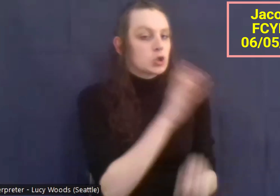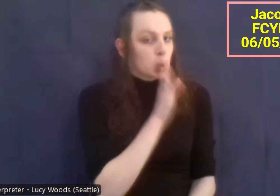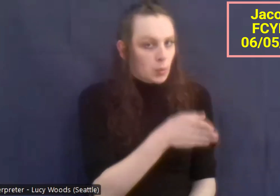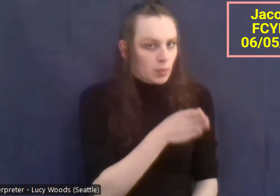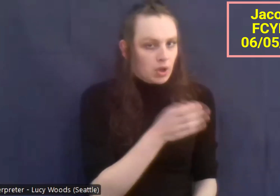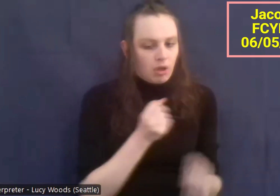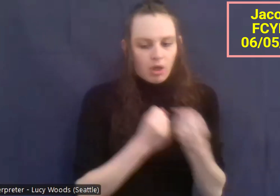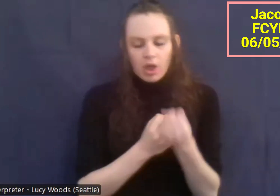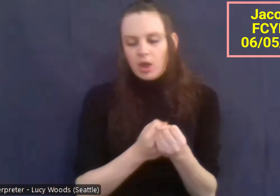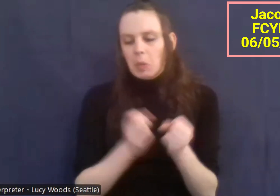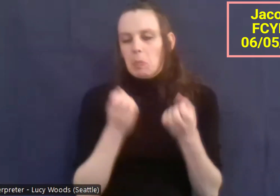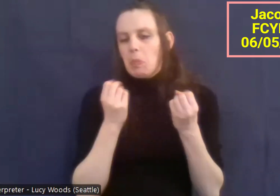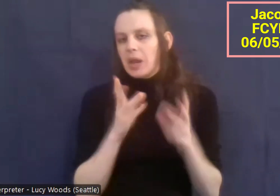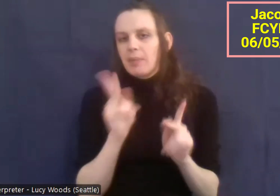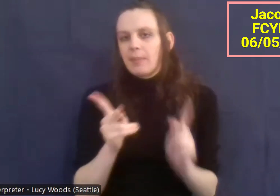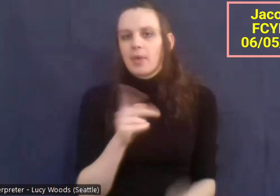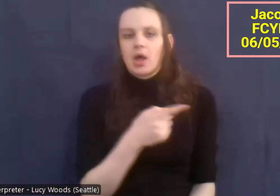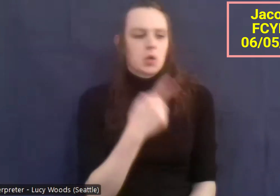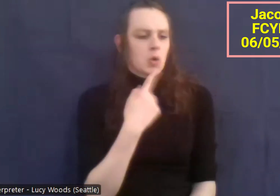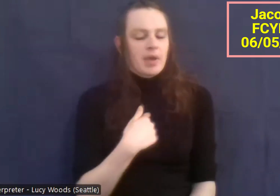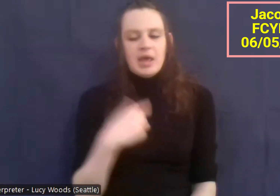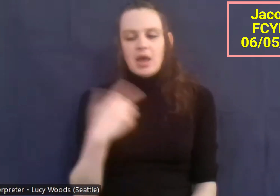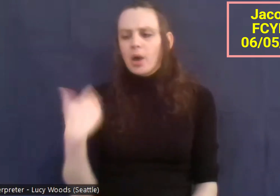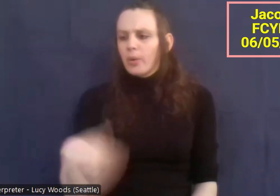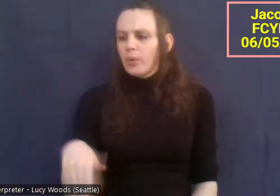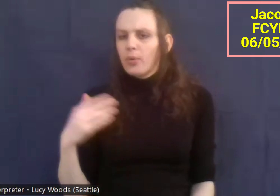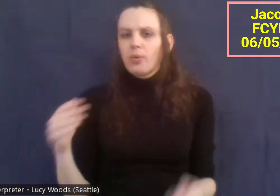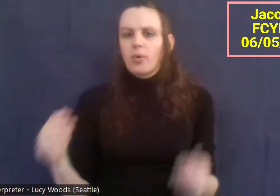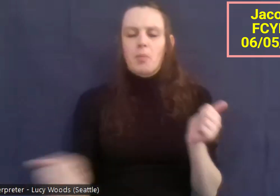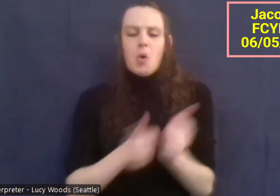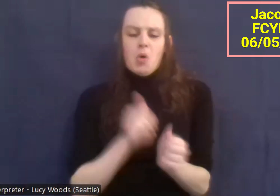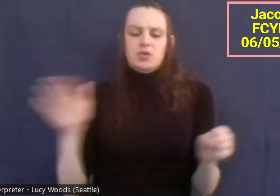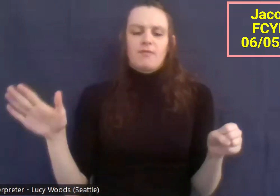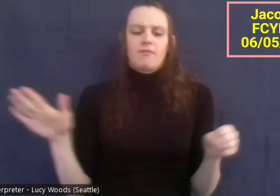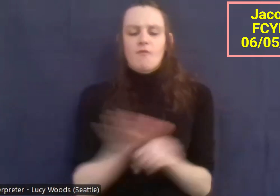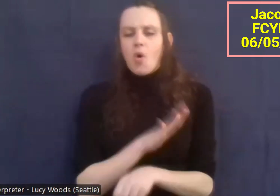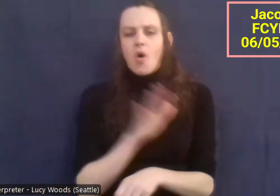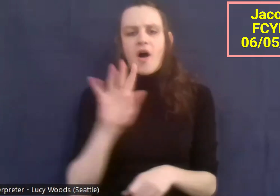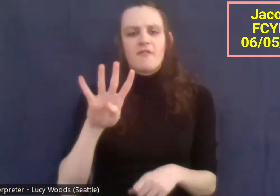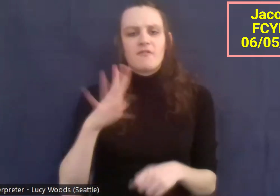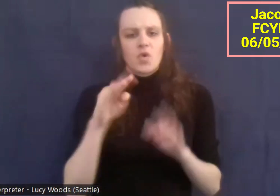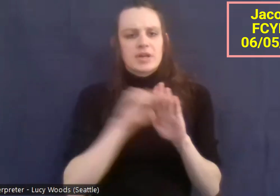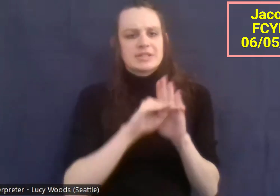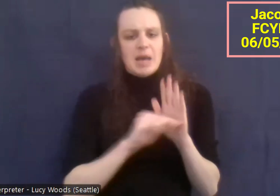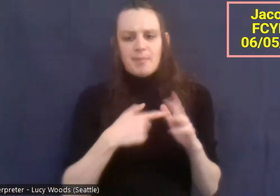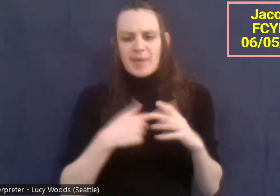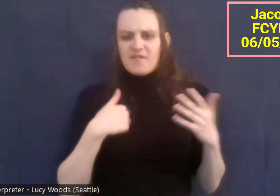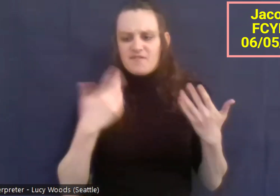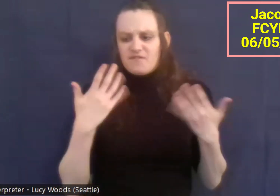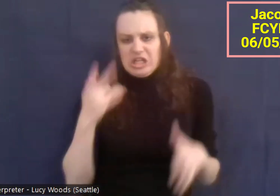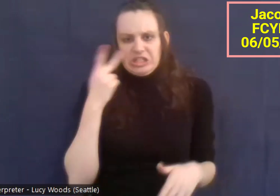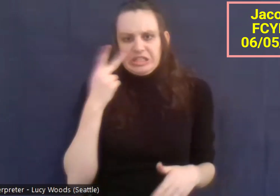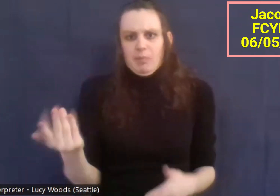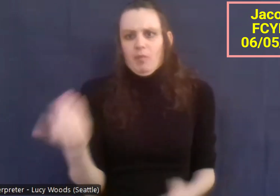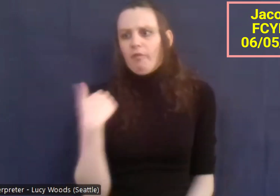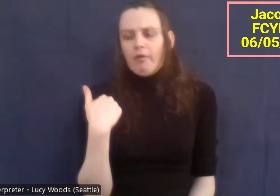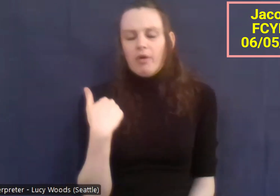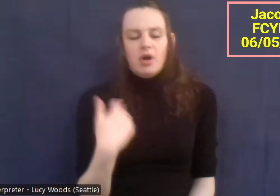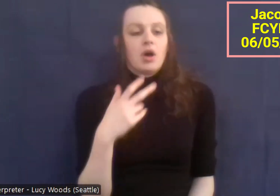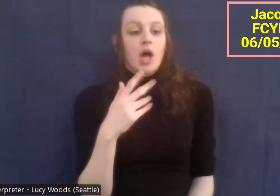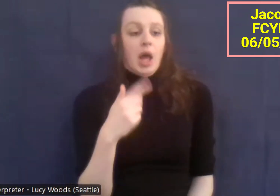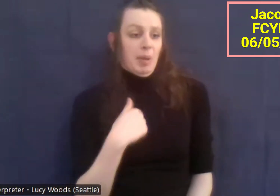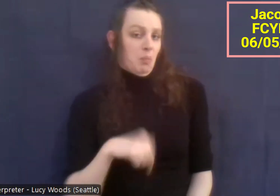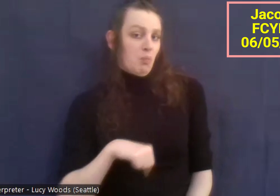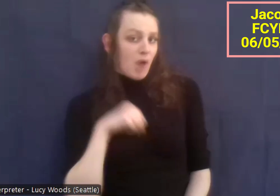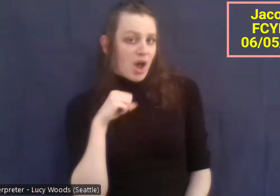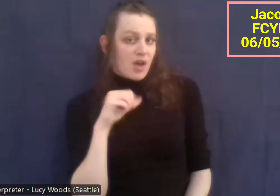that's the most thorough fourth step I've ever seen, ever. Which is a point of pride for me. But